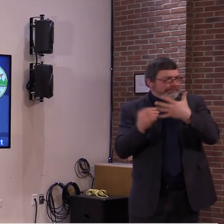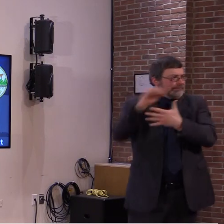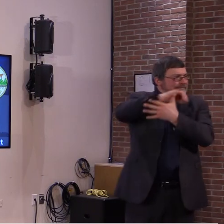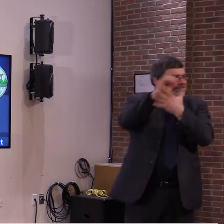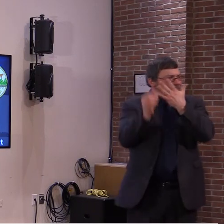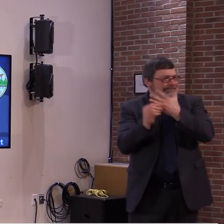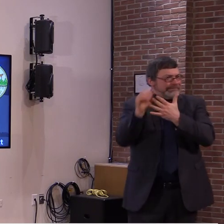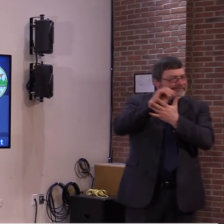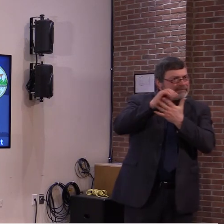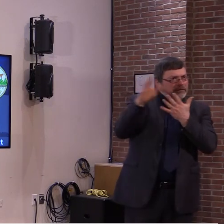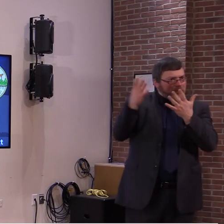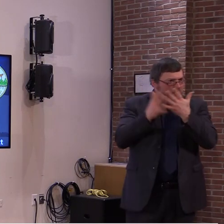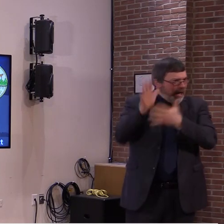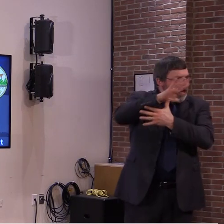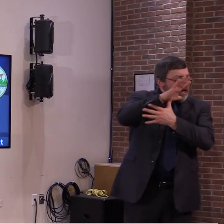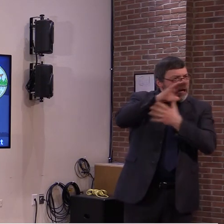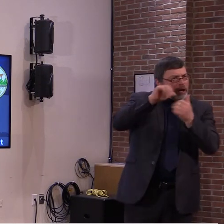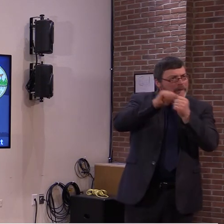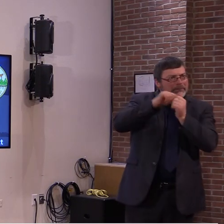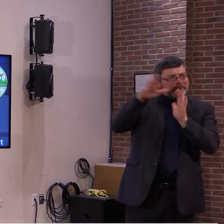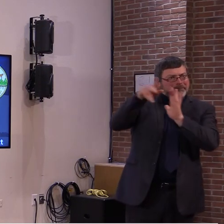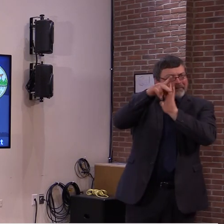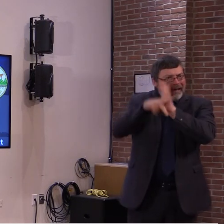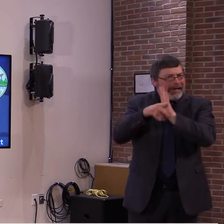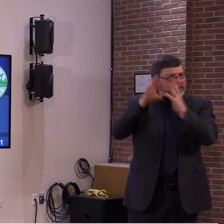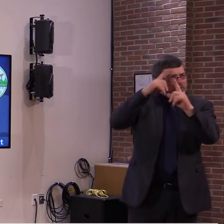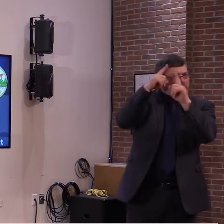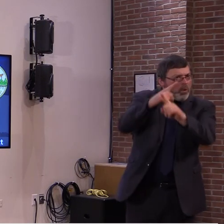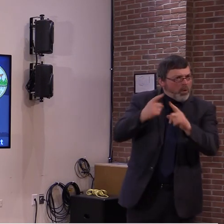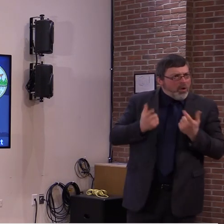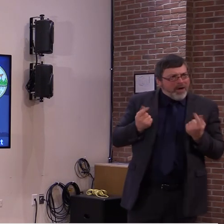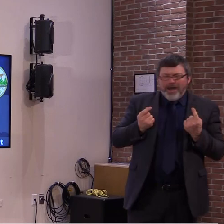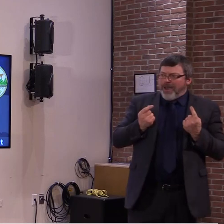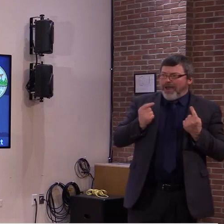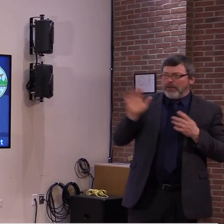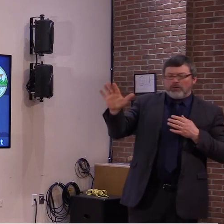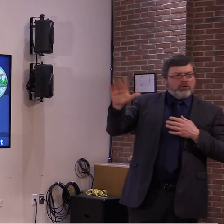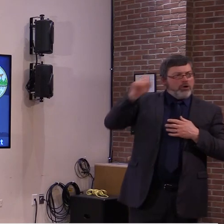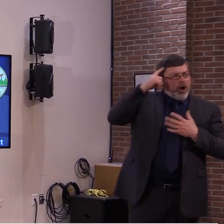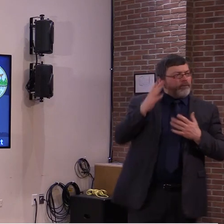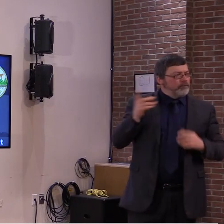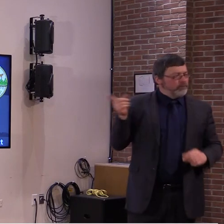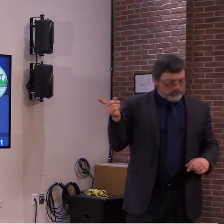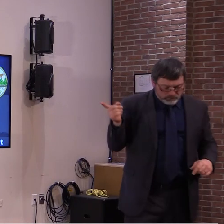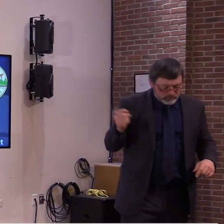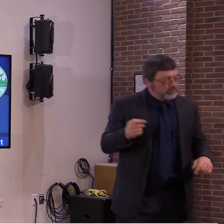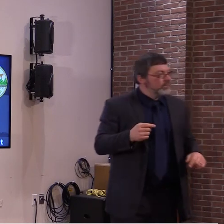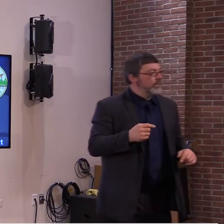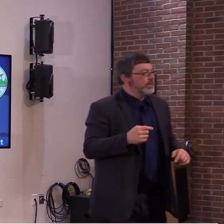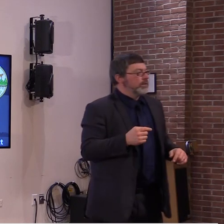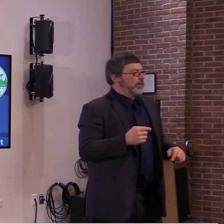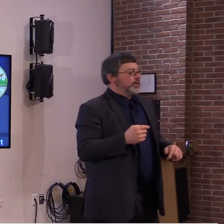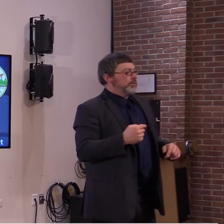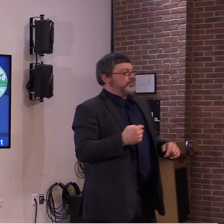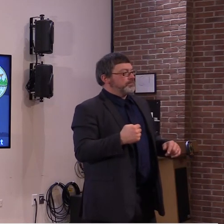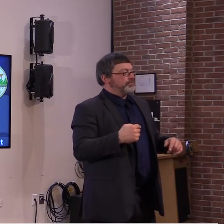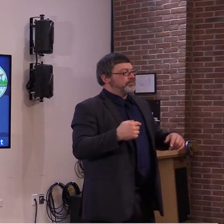won't be a lot of surprises, but I'd advocate for everyone to tune in on Thursday night to learn more when